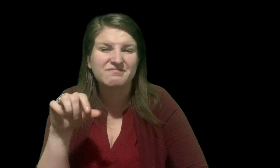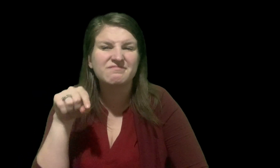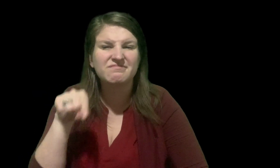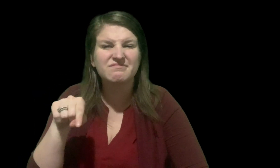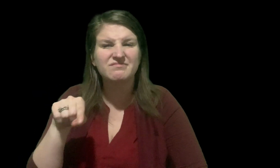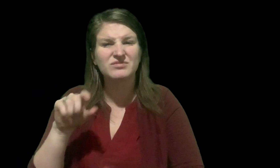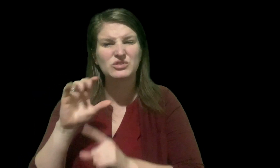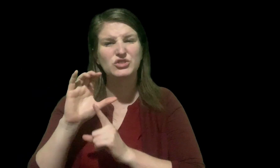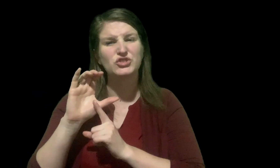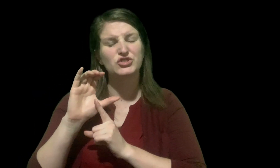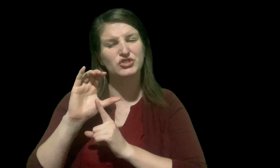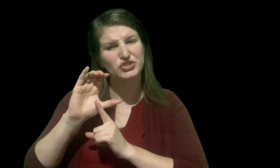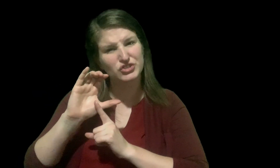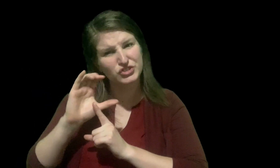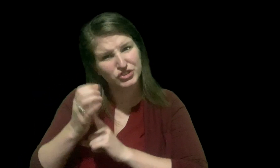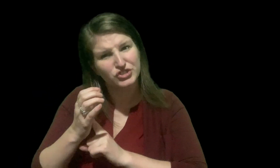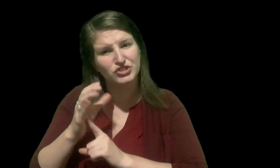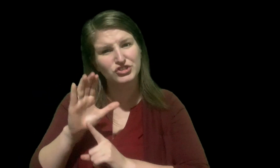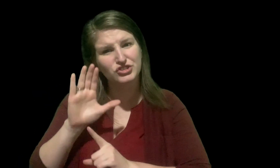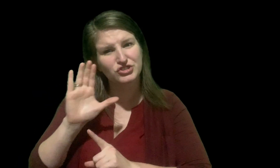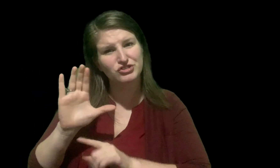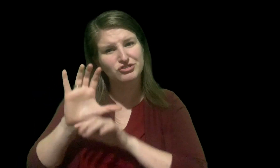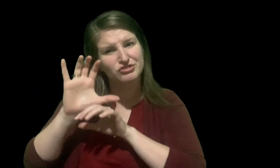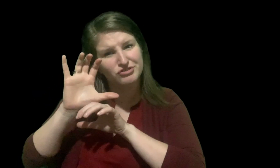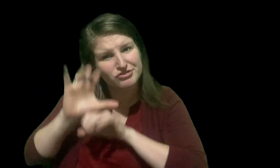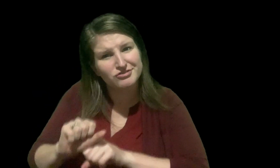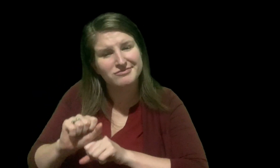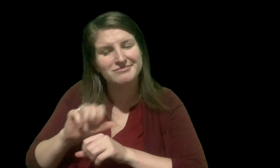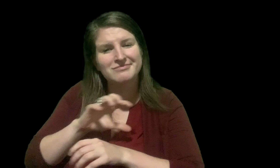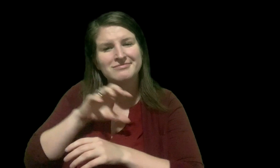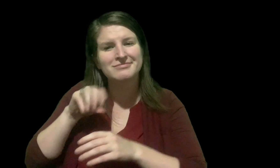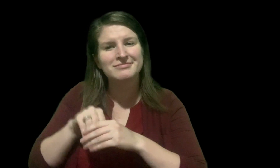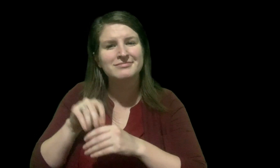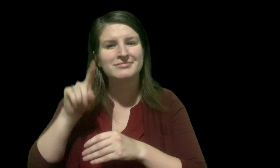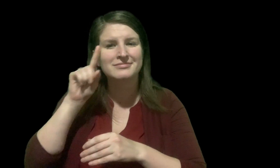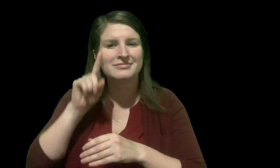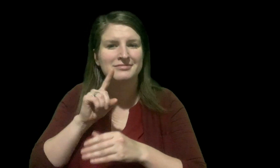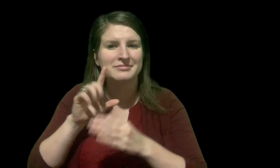Because that's a sign of respect as well. In this culture,